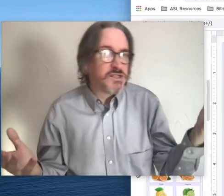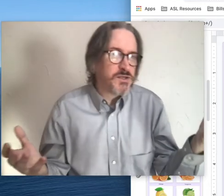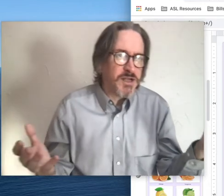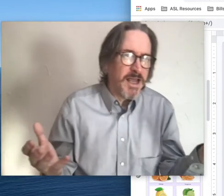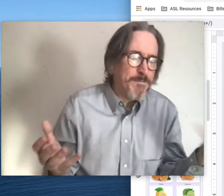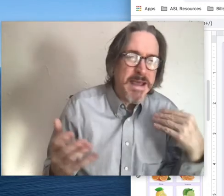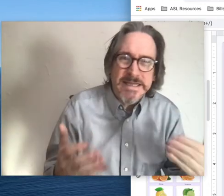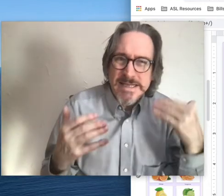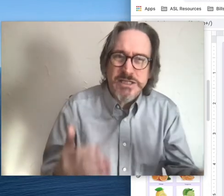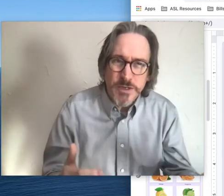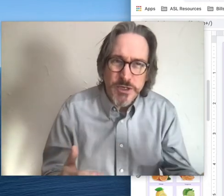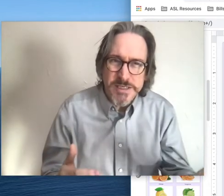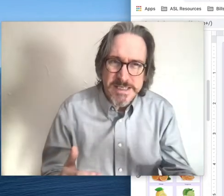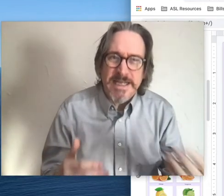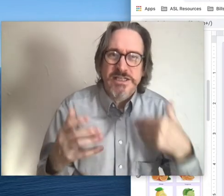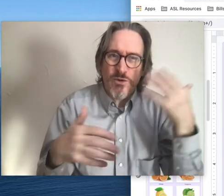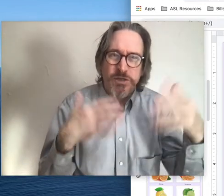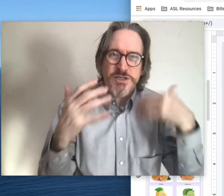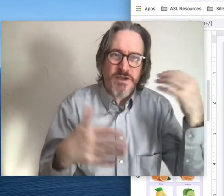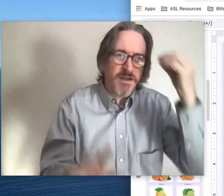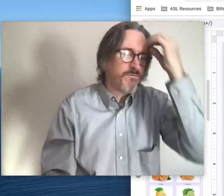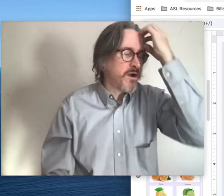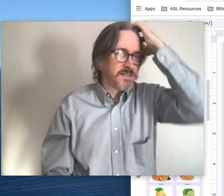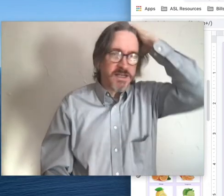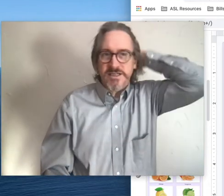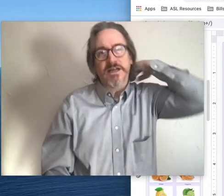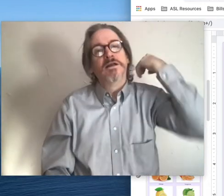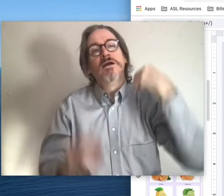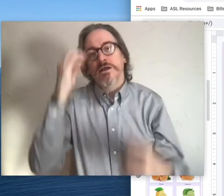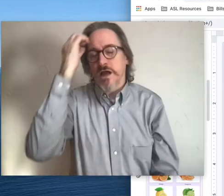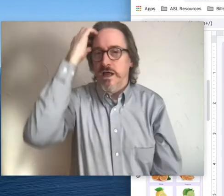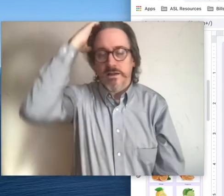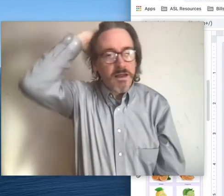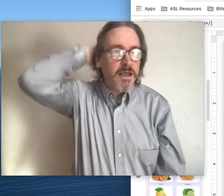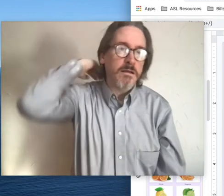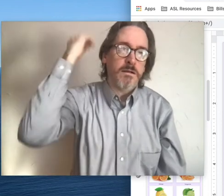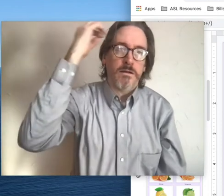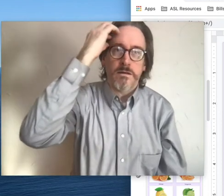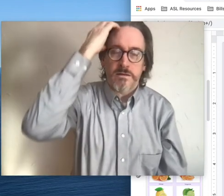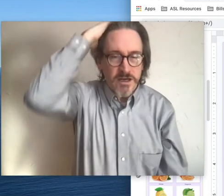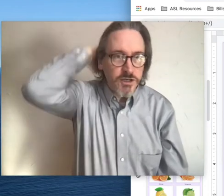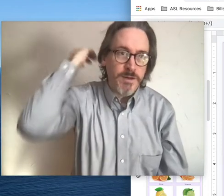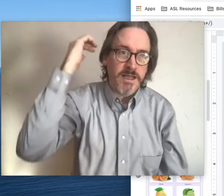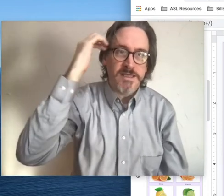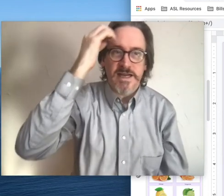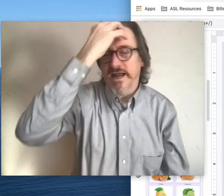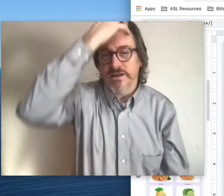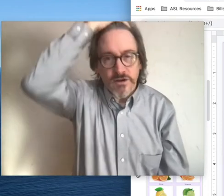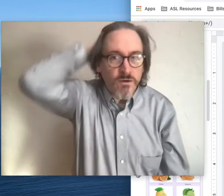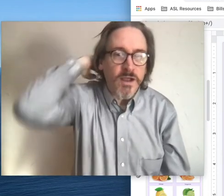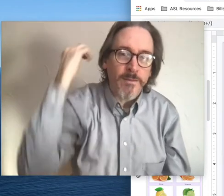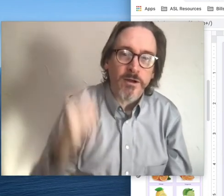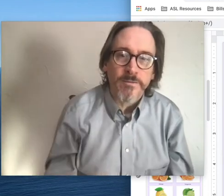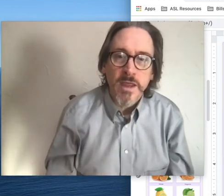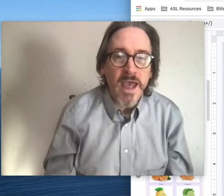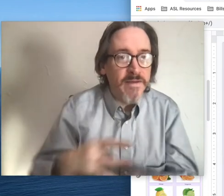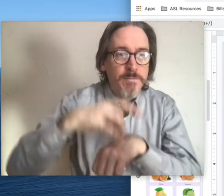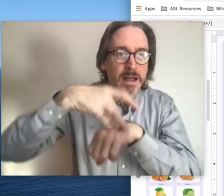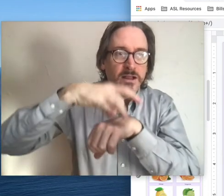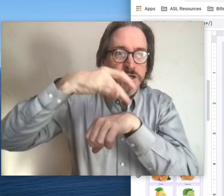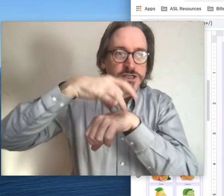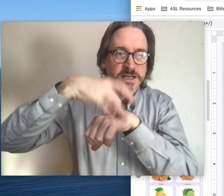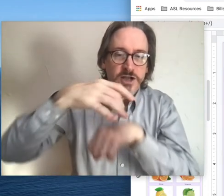but it makes sense when you see it. So once you've kind of processed it, that should be easy to add to your vocabulary.